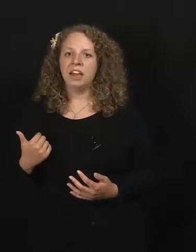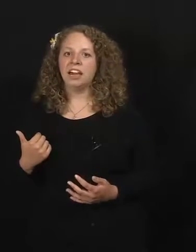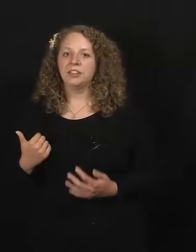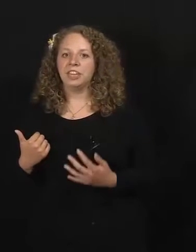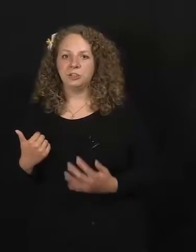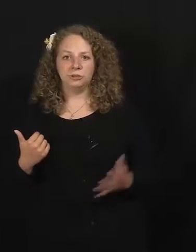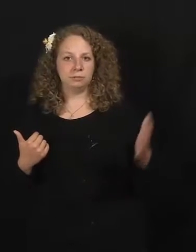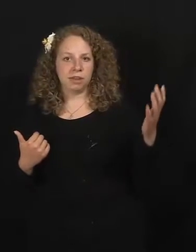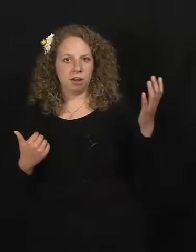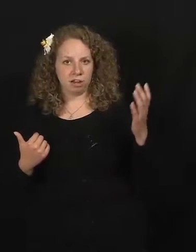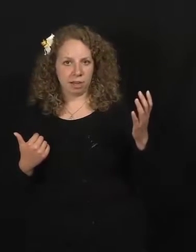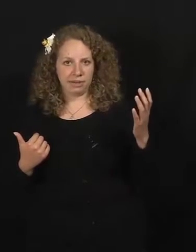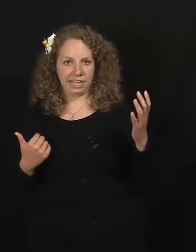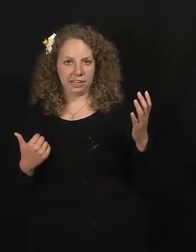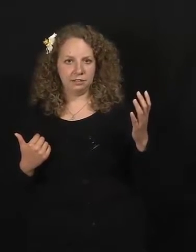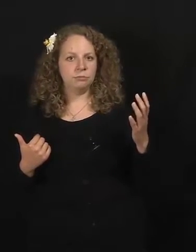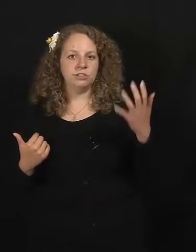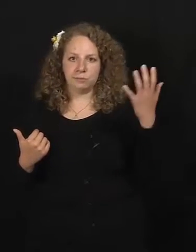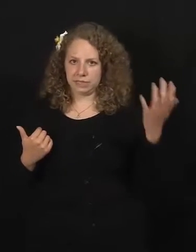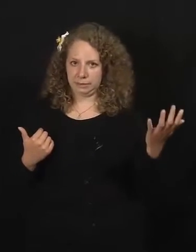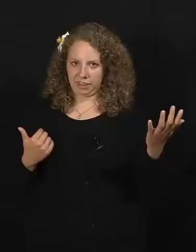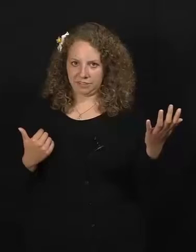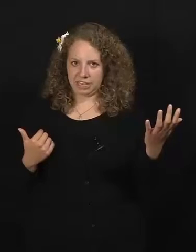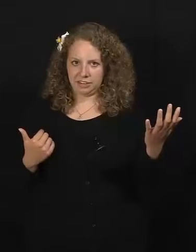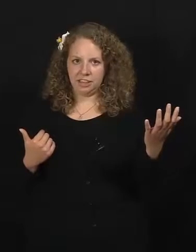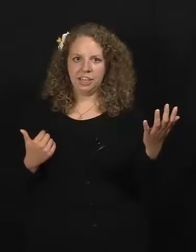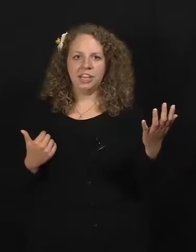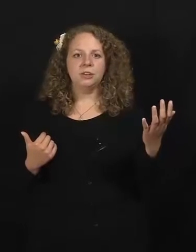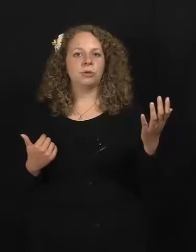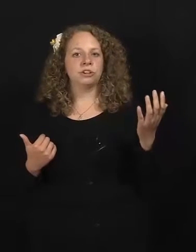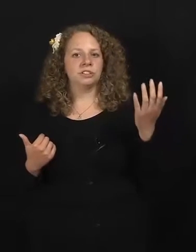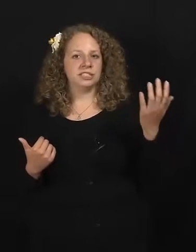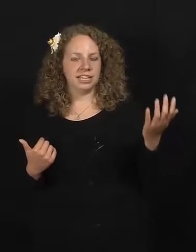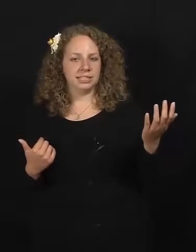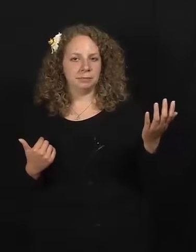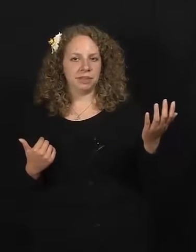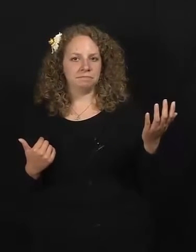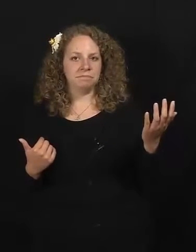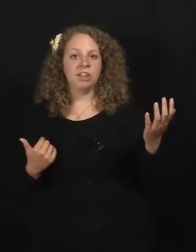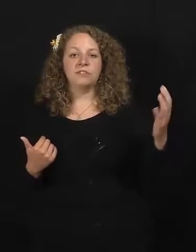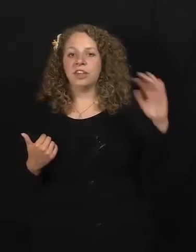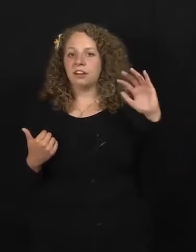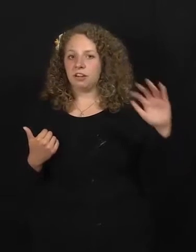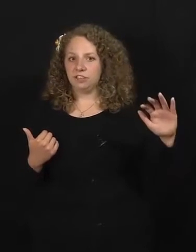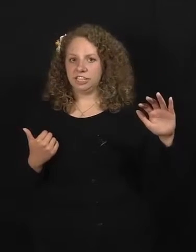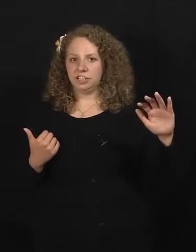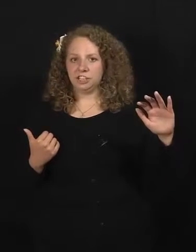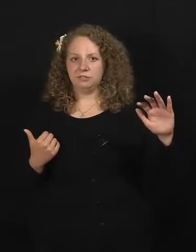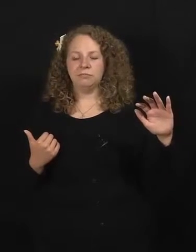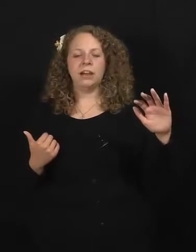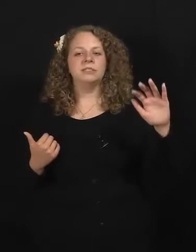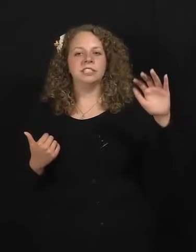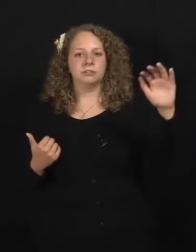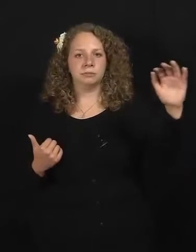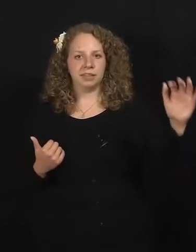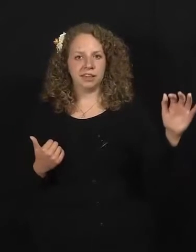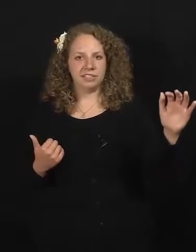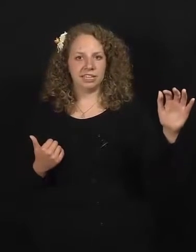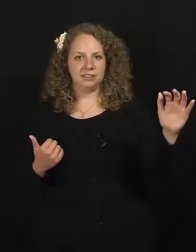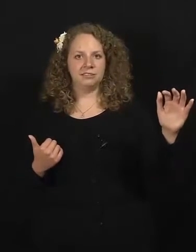I could then use my non-dominant hand, which for me is my left hand, in order to sign something. For that conversation, I would stick with my left hand